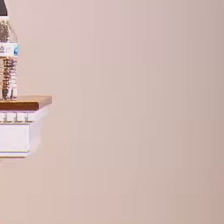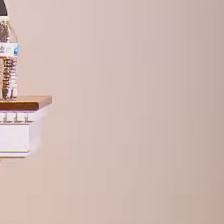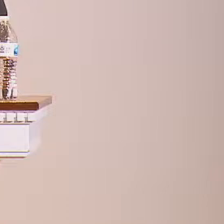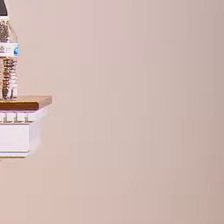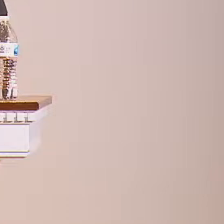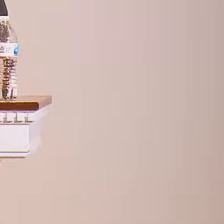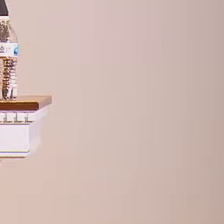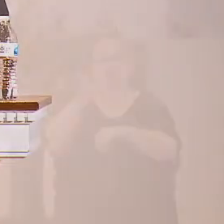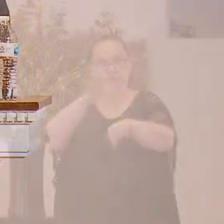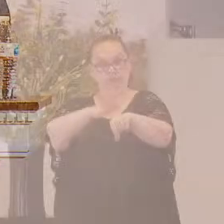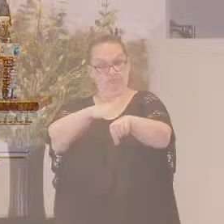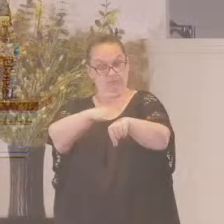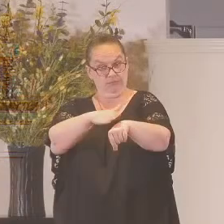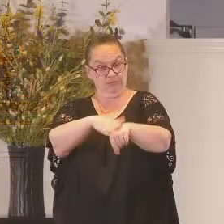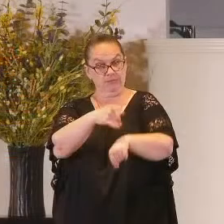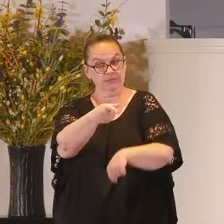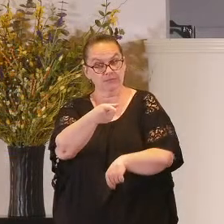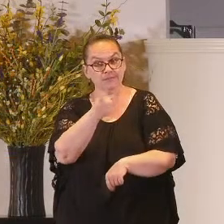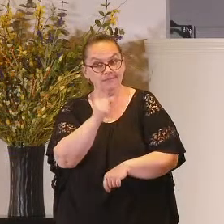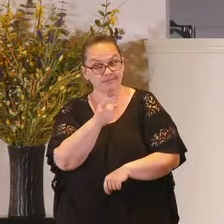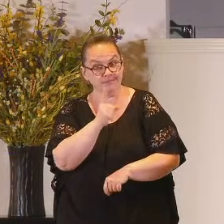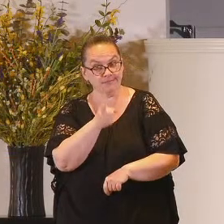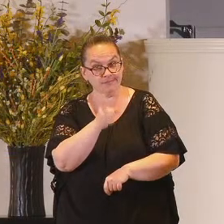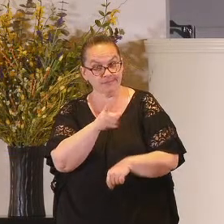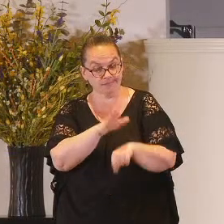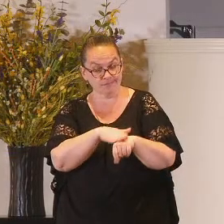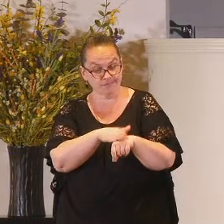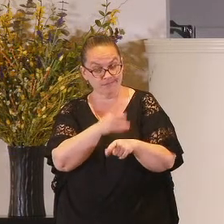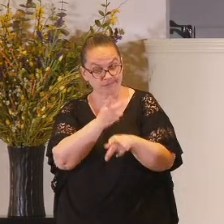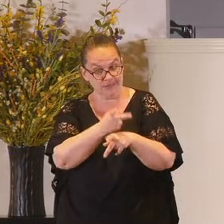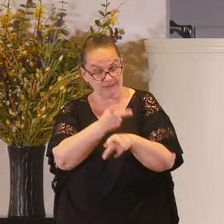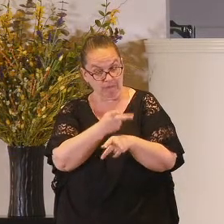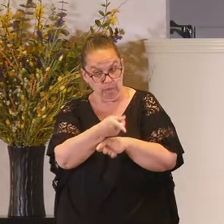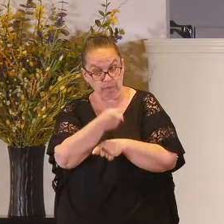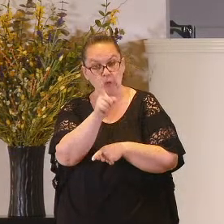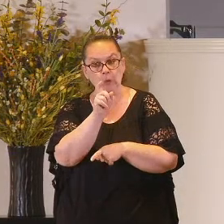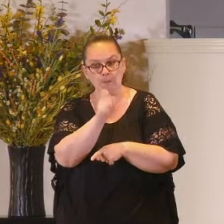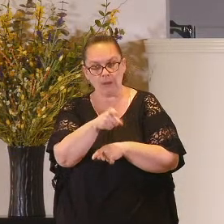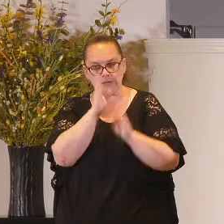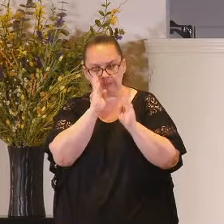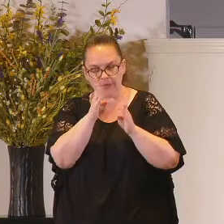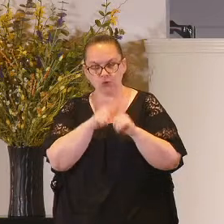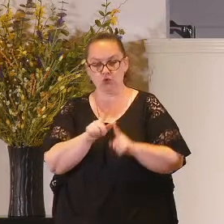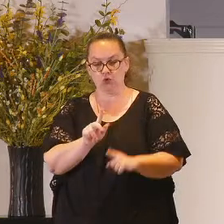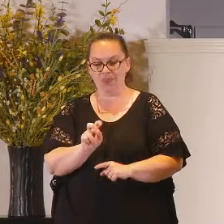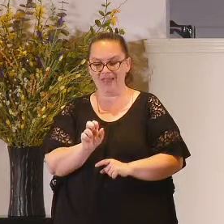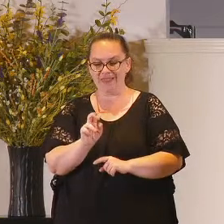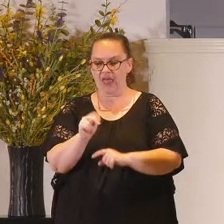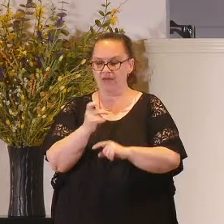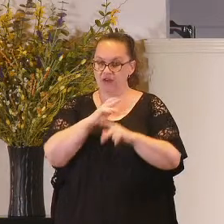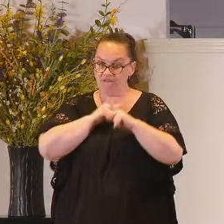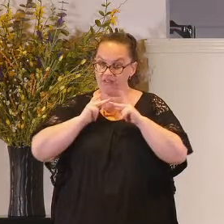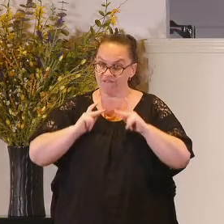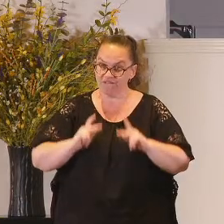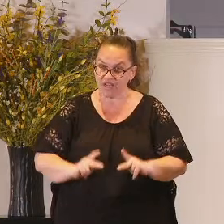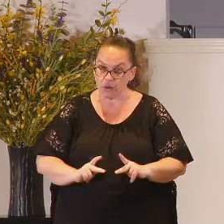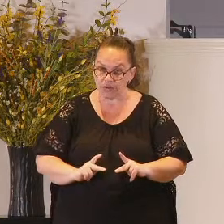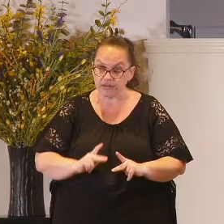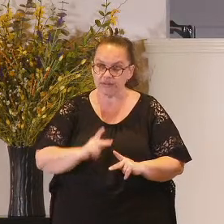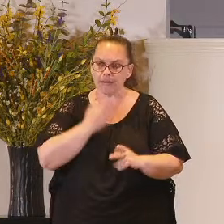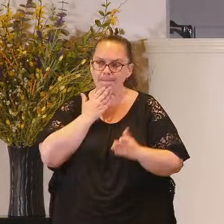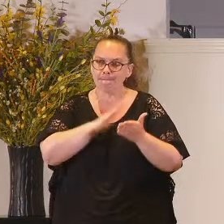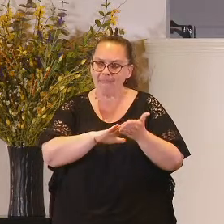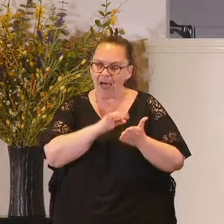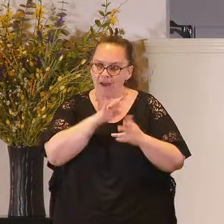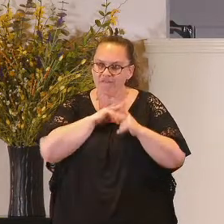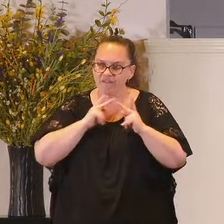Jesus cautioned them, saying, watch out, beware of the leaven of the Pharisees and the leaven